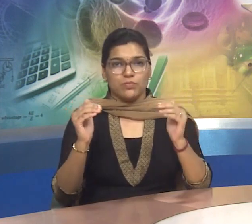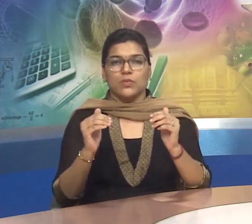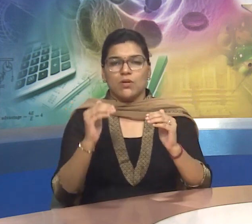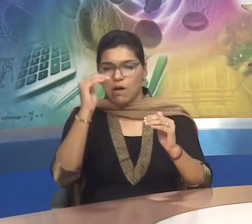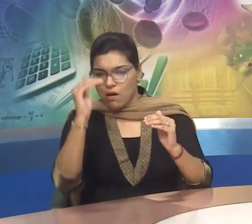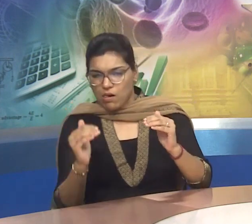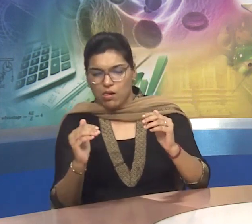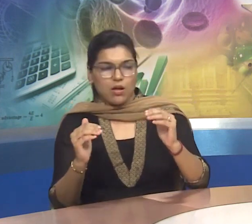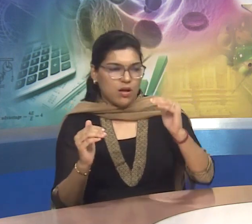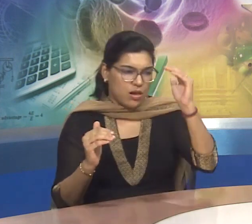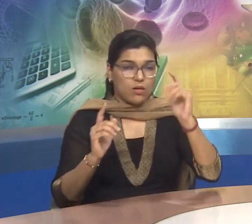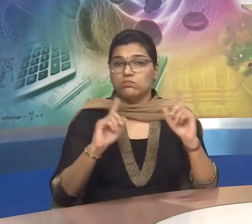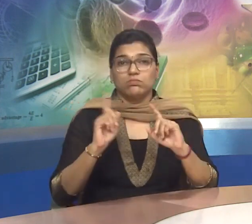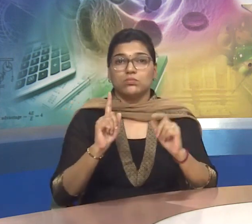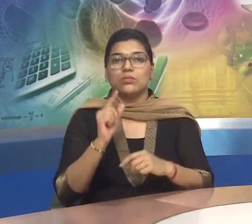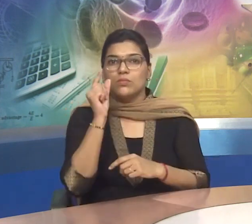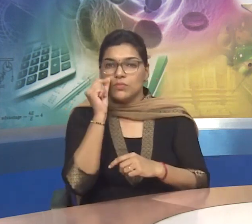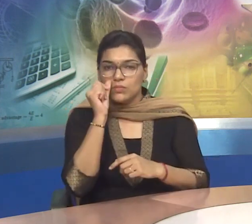This word is equality.